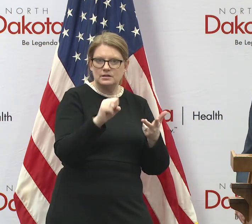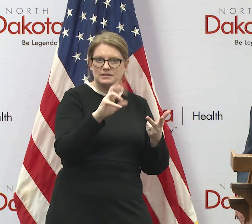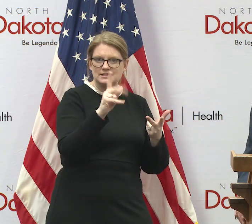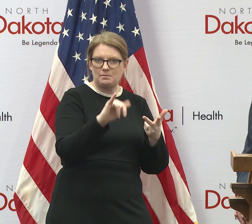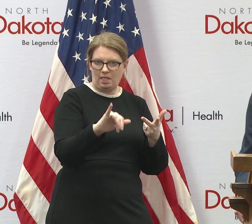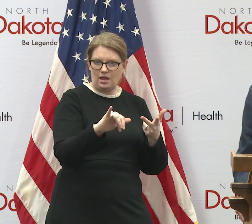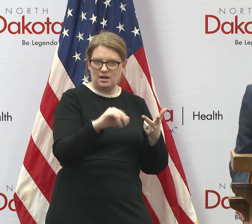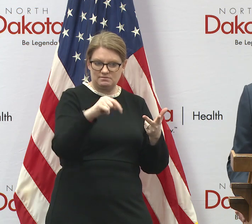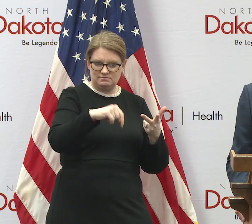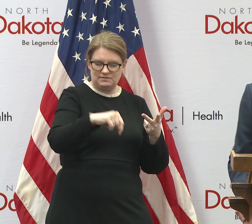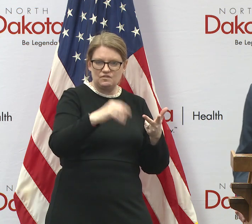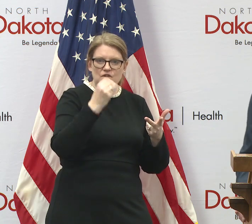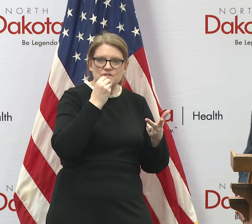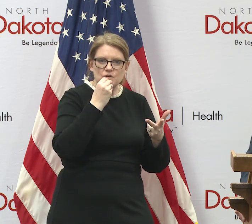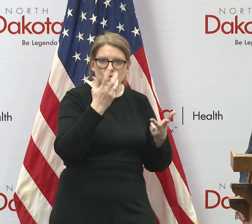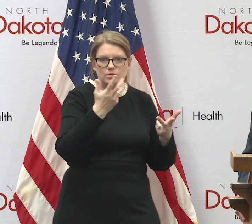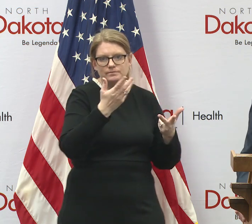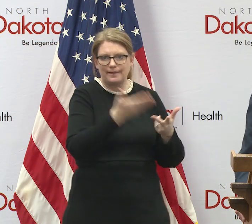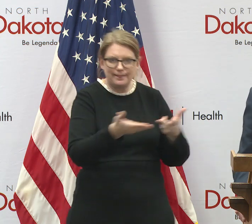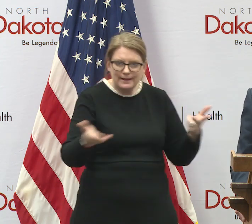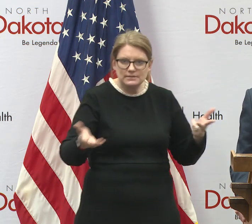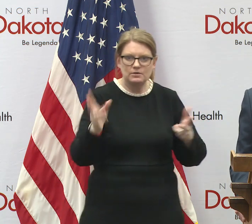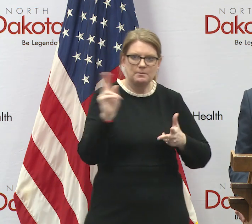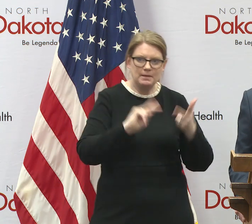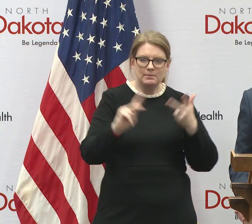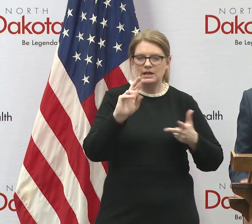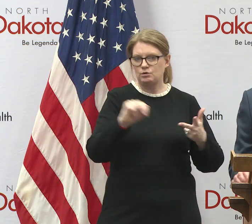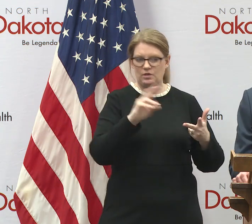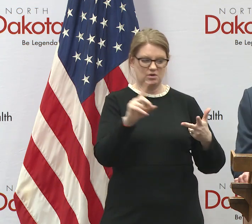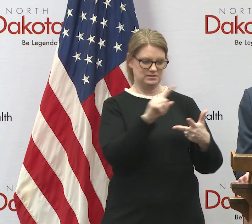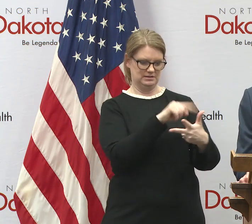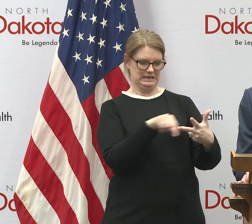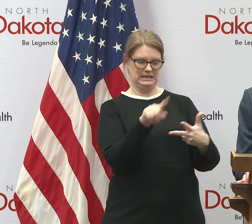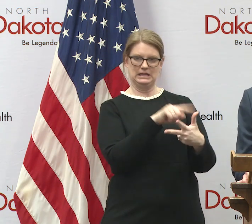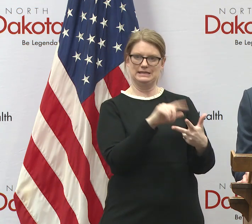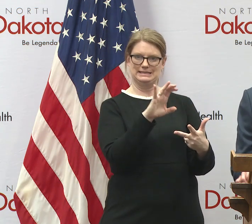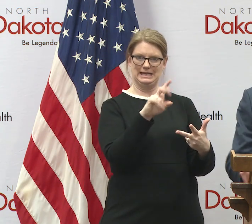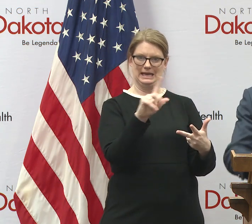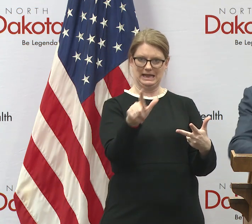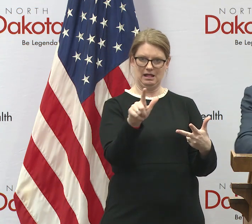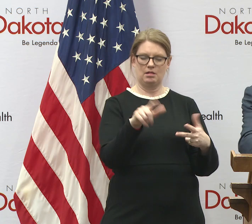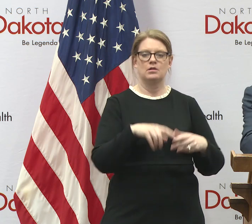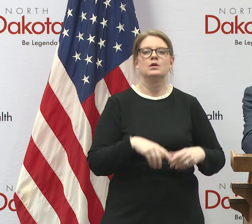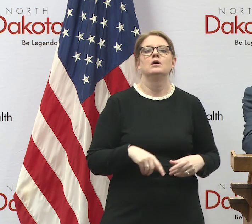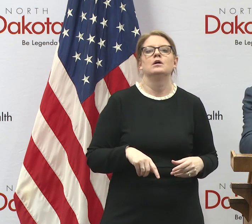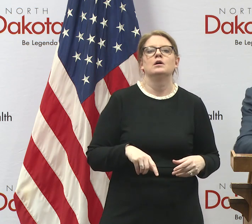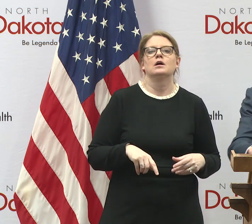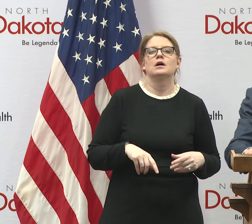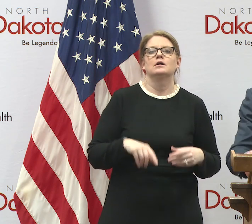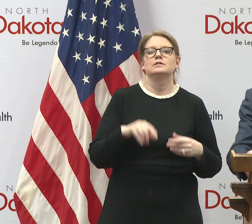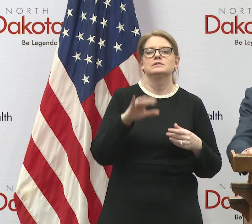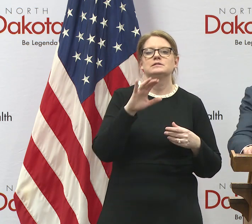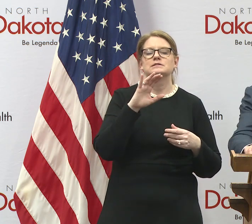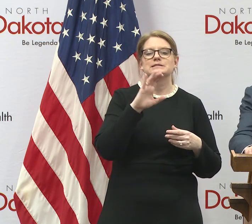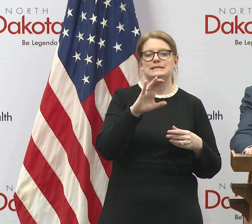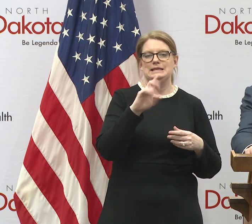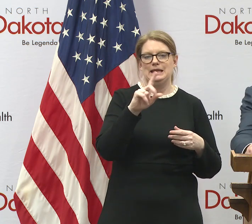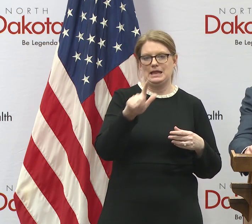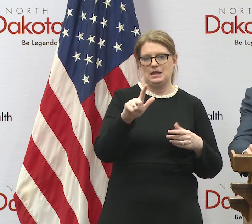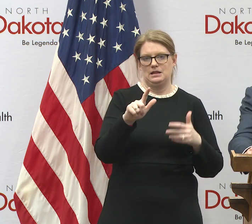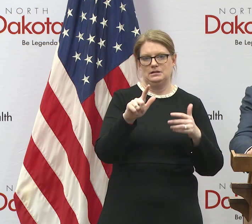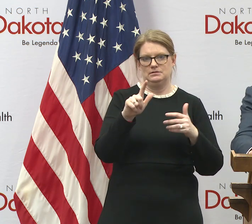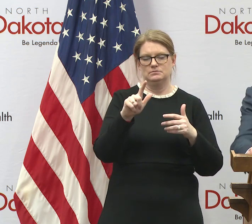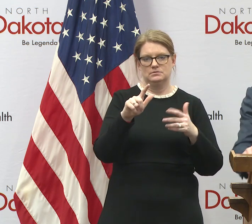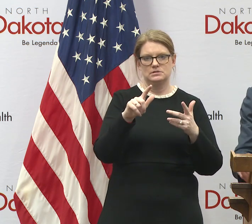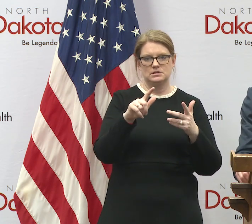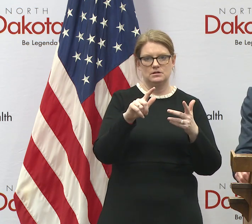here for food or supplies for people in North Dakota. So we did have a backlog on CLD driver's license, so we're going